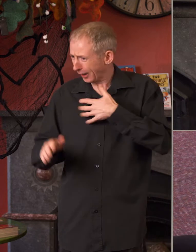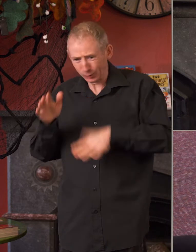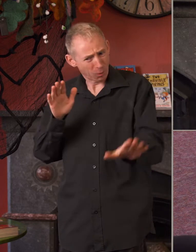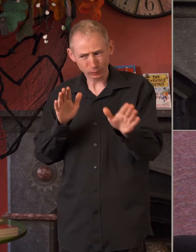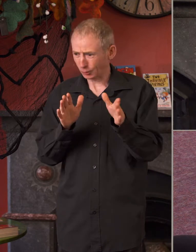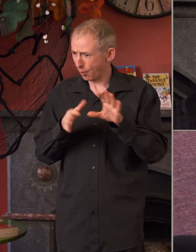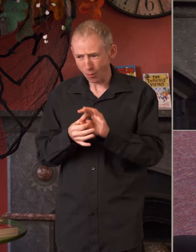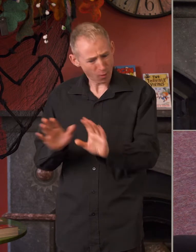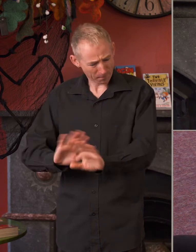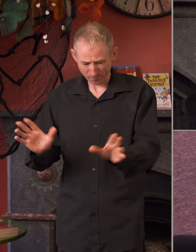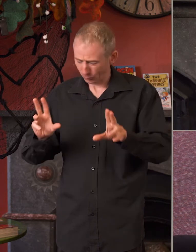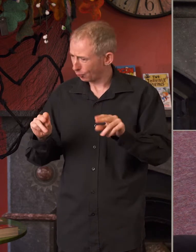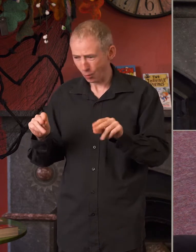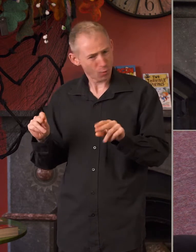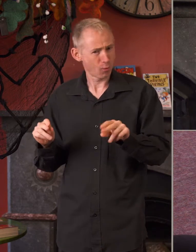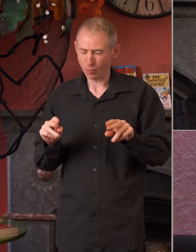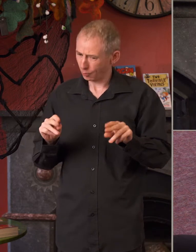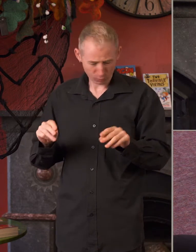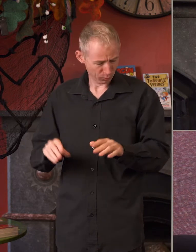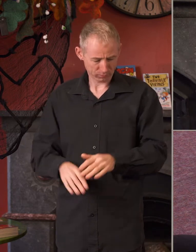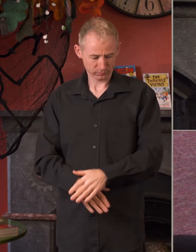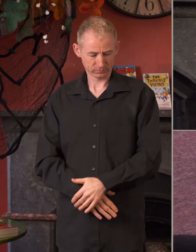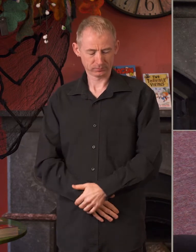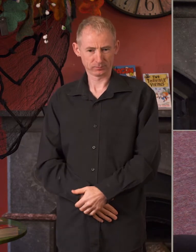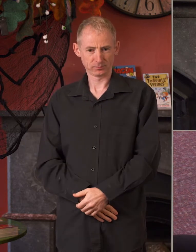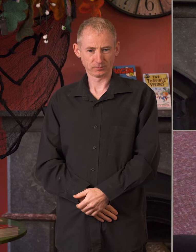don't want to go home, says Little Crab.